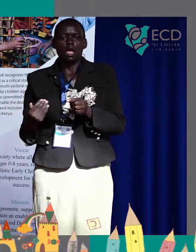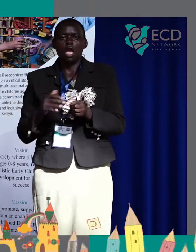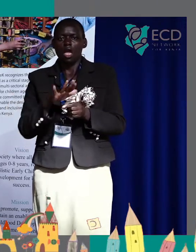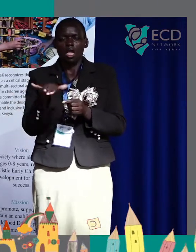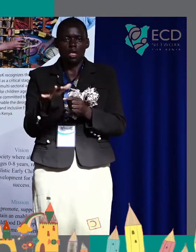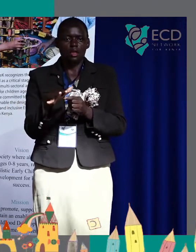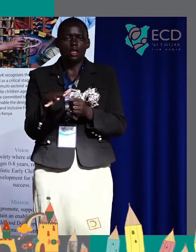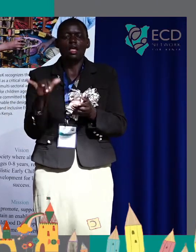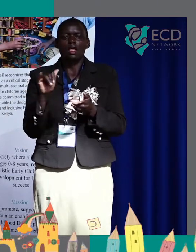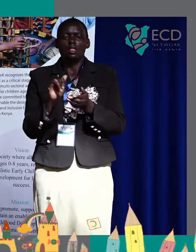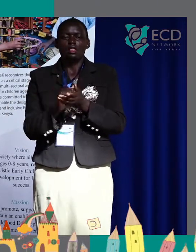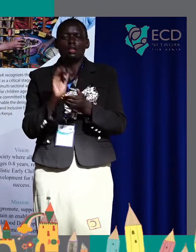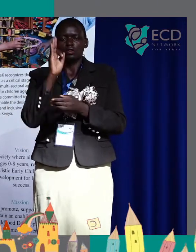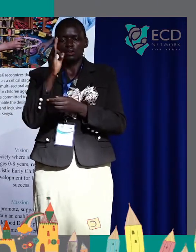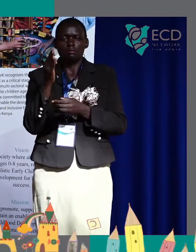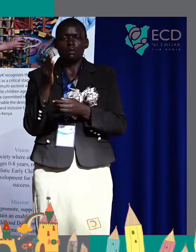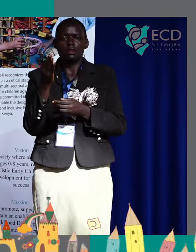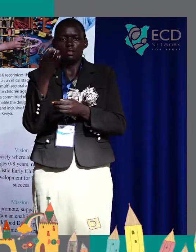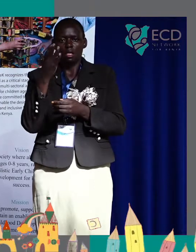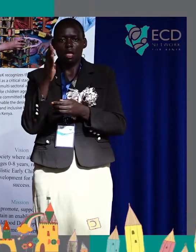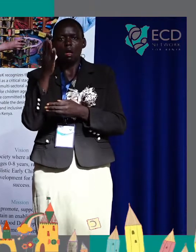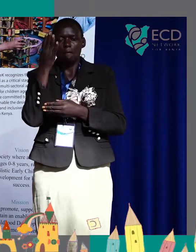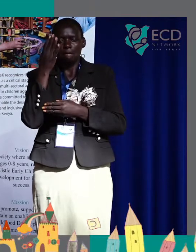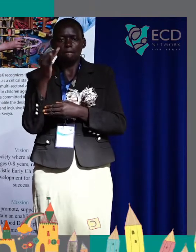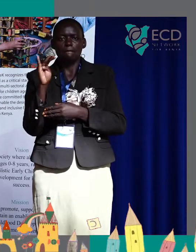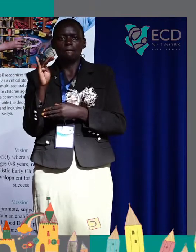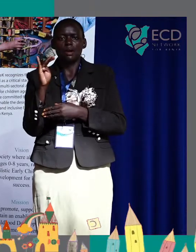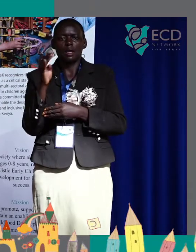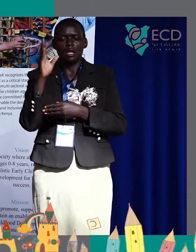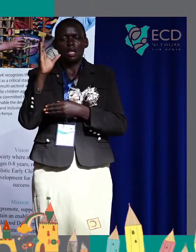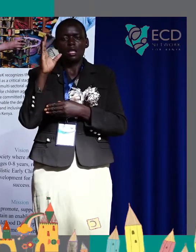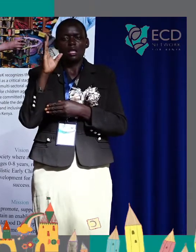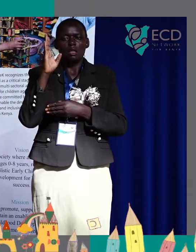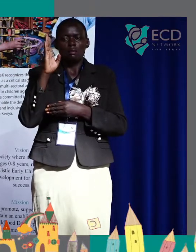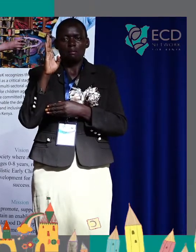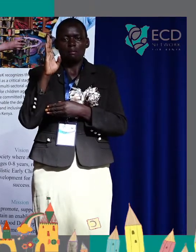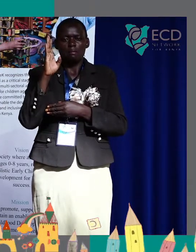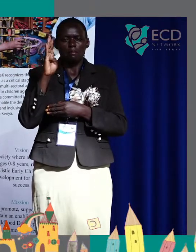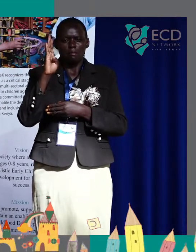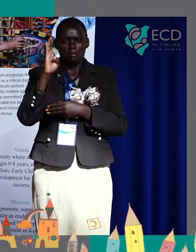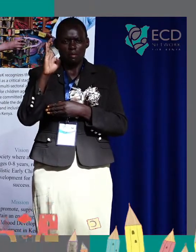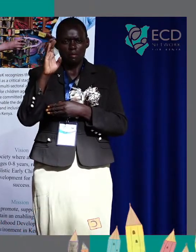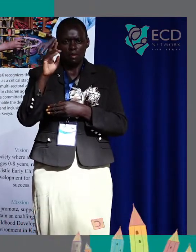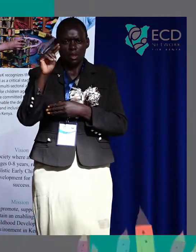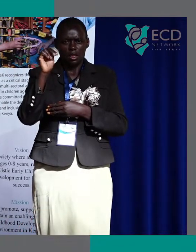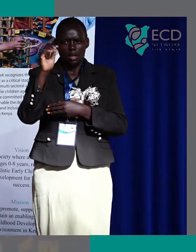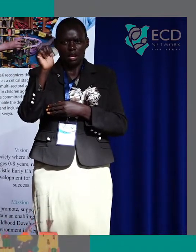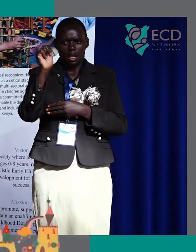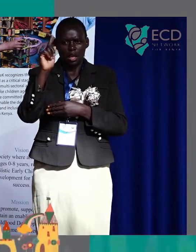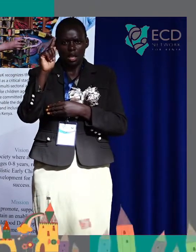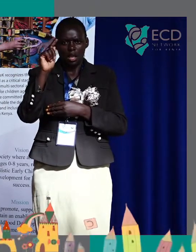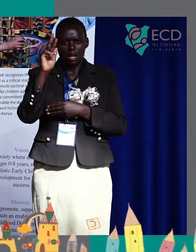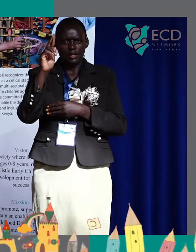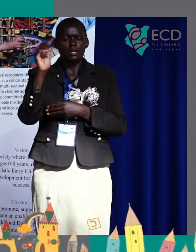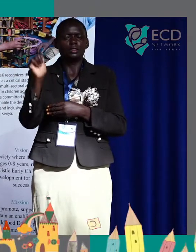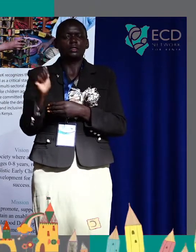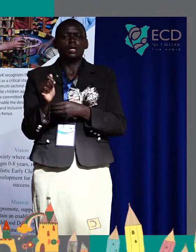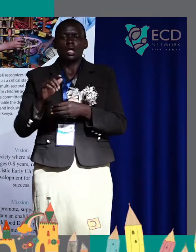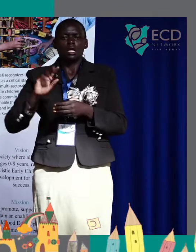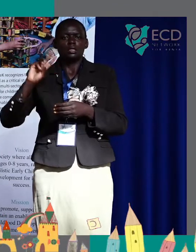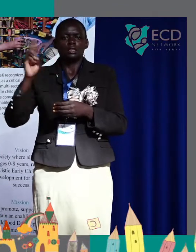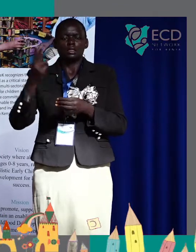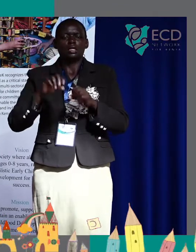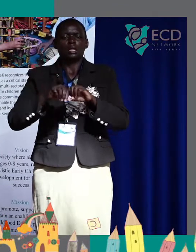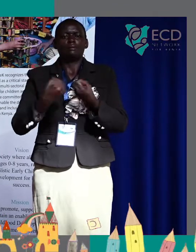a session that will be led by Leonard Chumo. And then we will have the second breakout